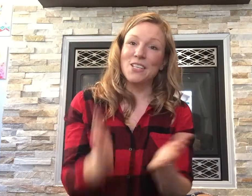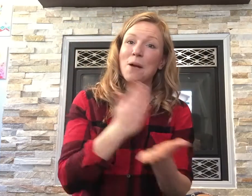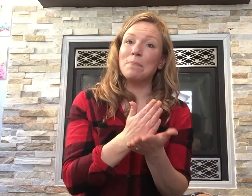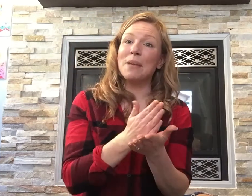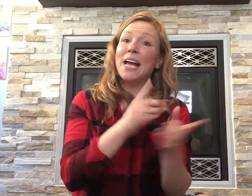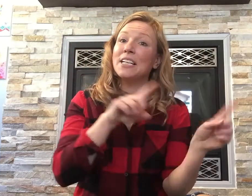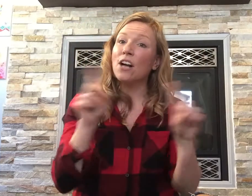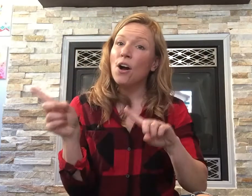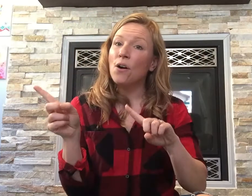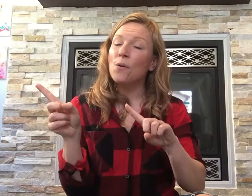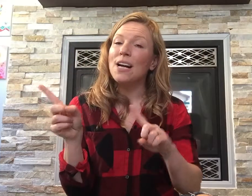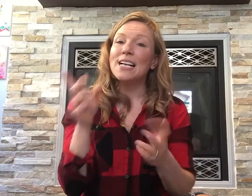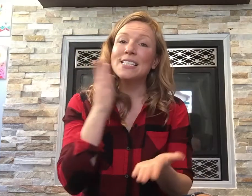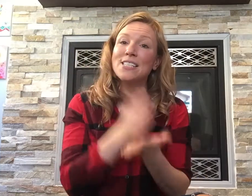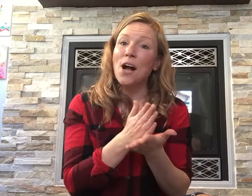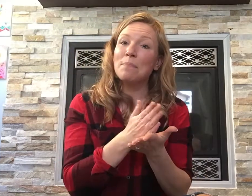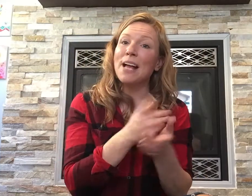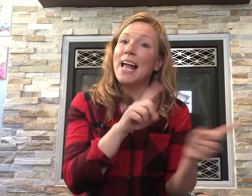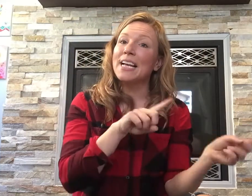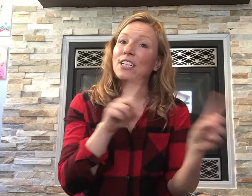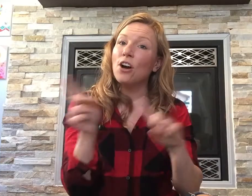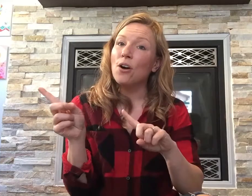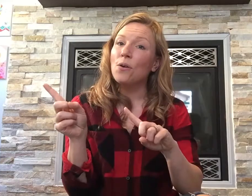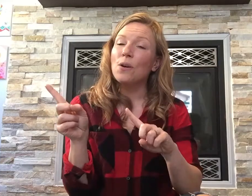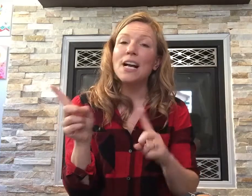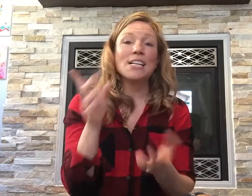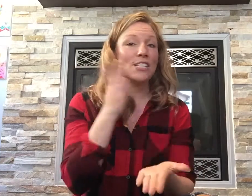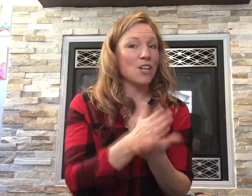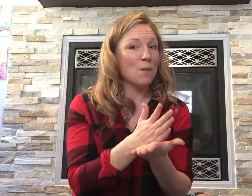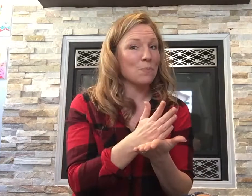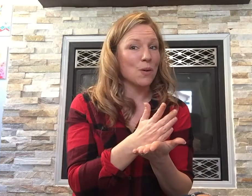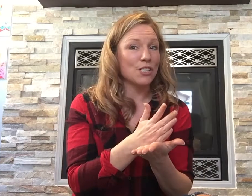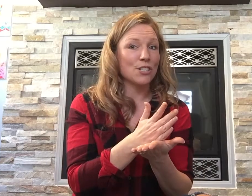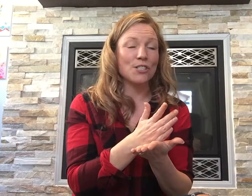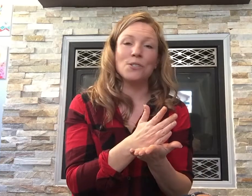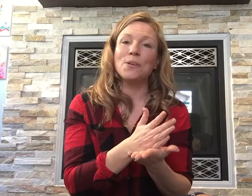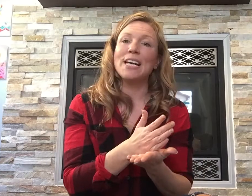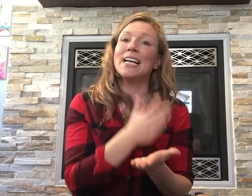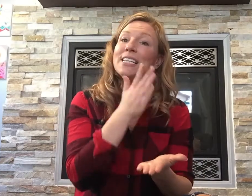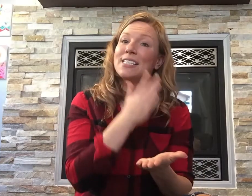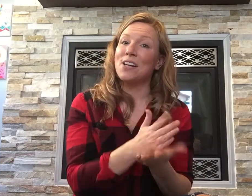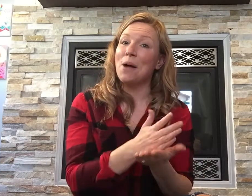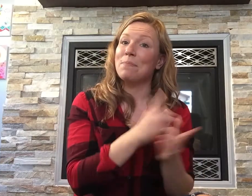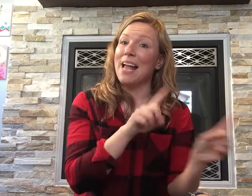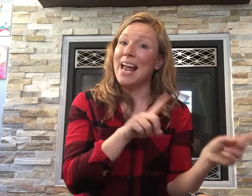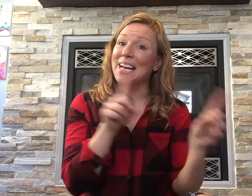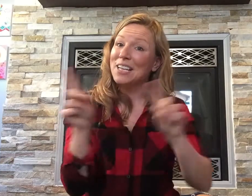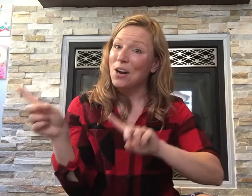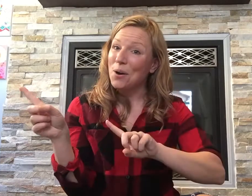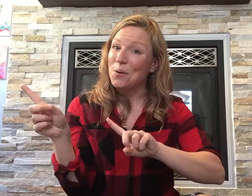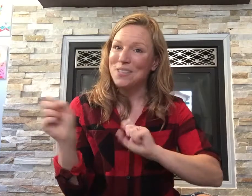Stop and go, stop and go, stop what you're doing, stop and go.